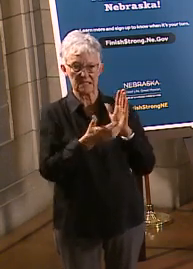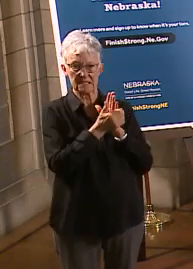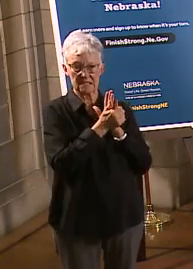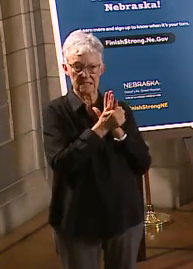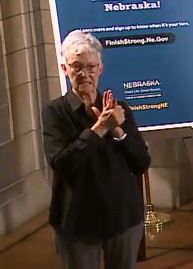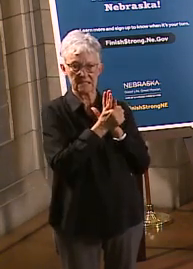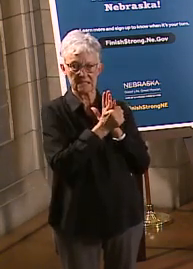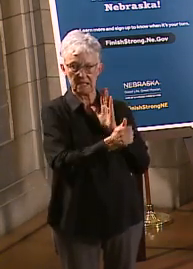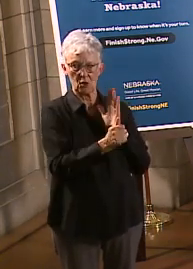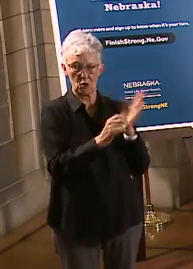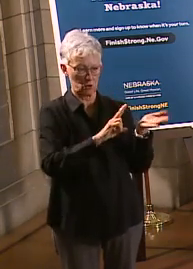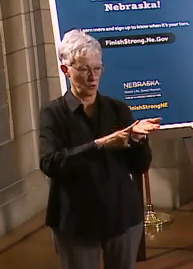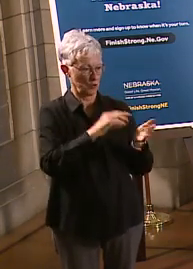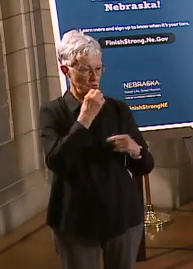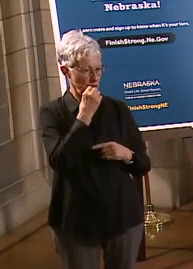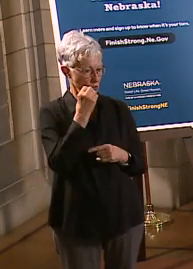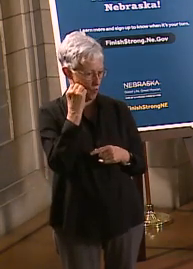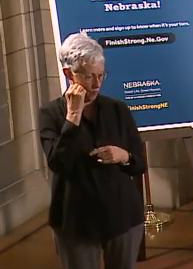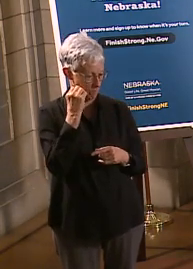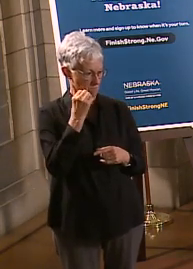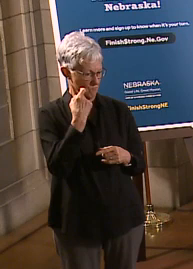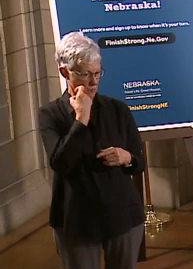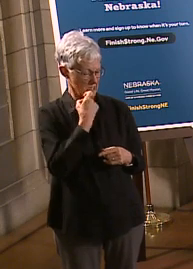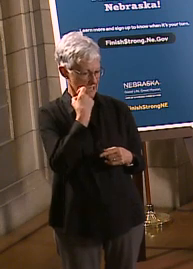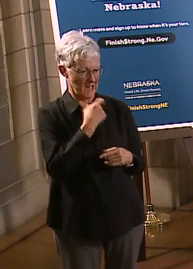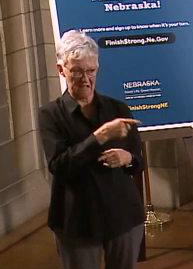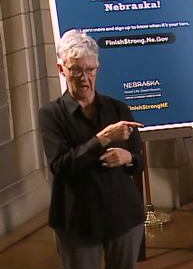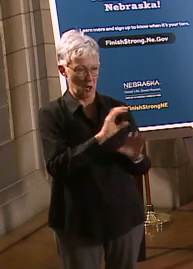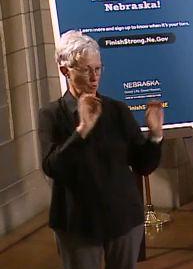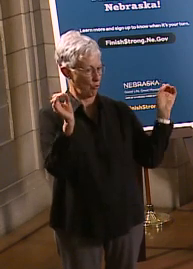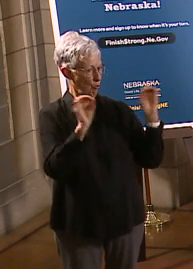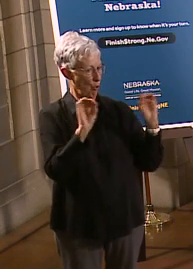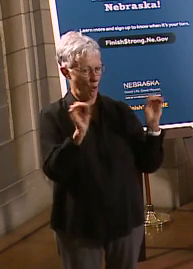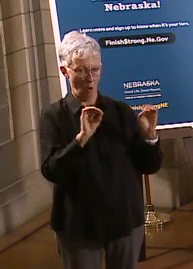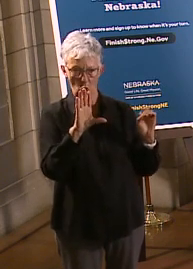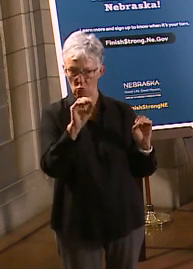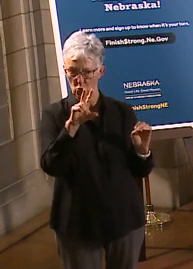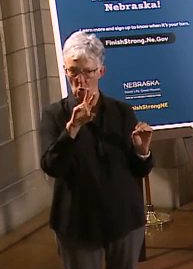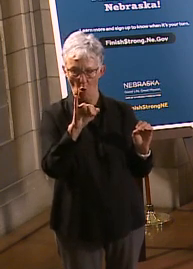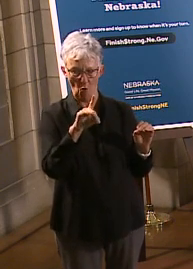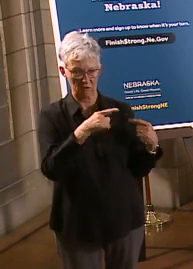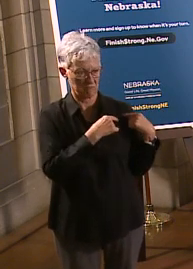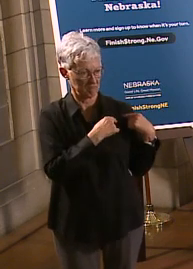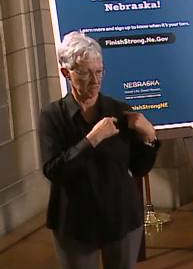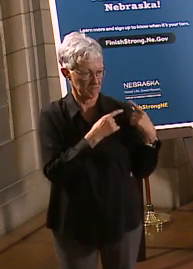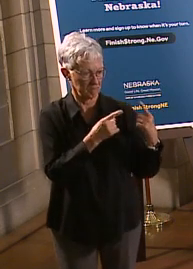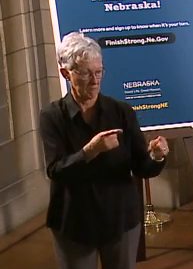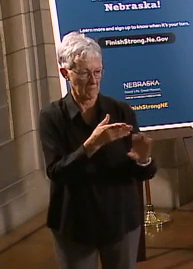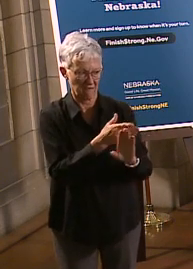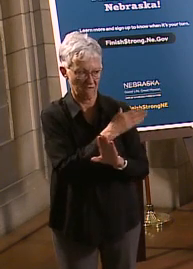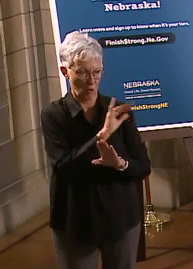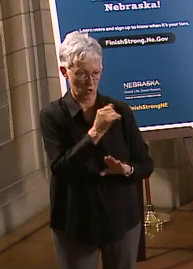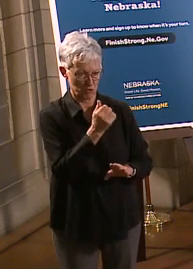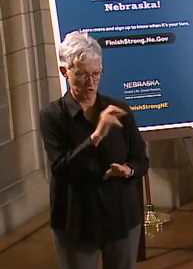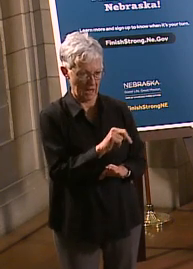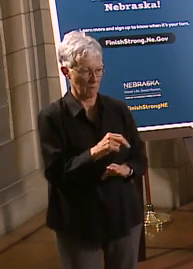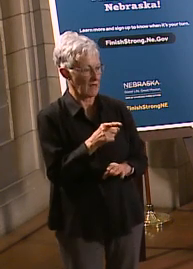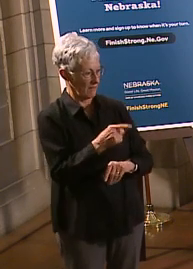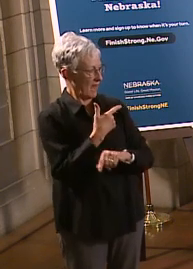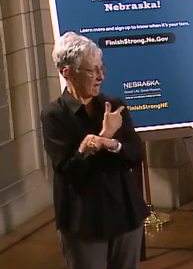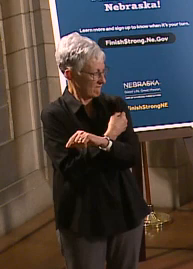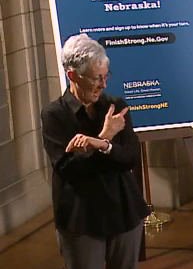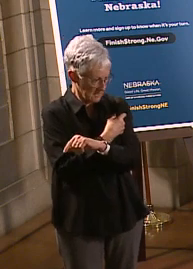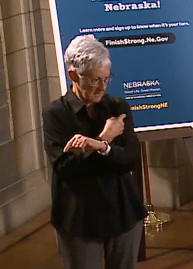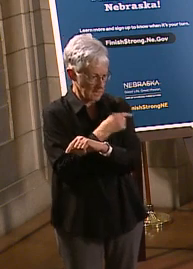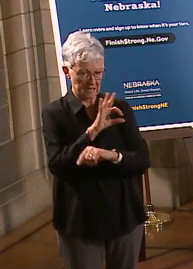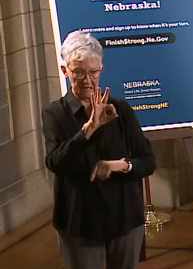an outbreak at that facility prior to January. They got people vaccinated, more than 90% of